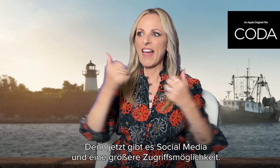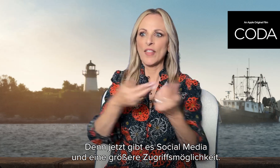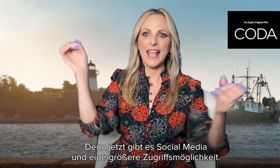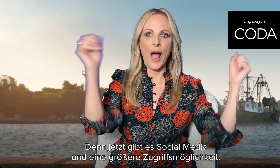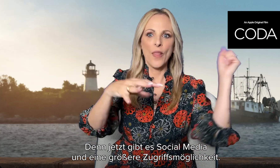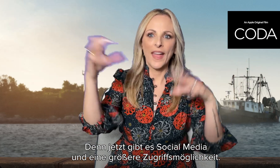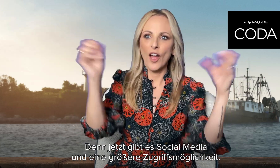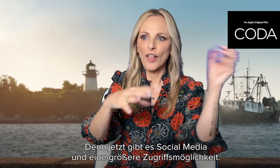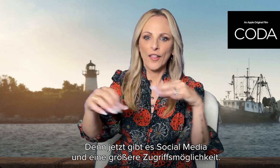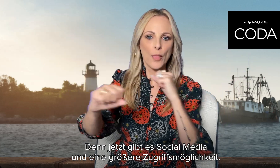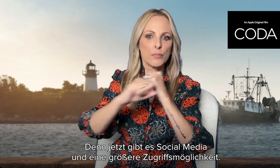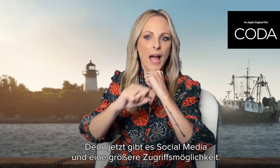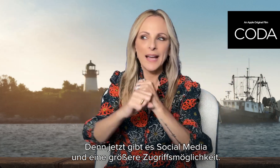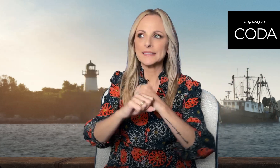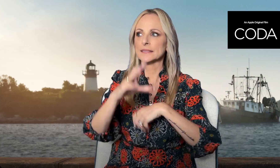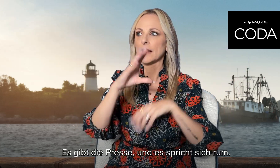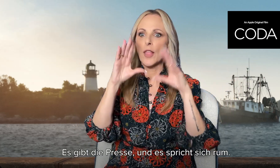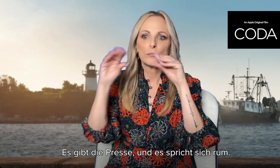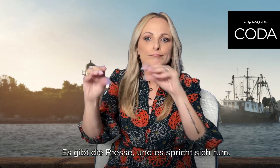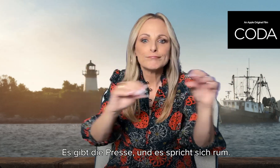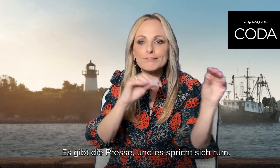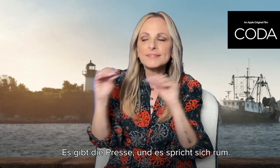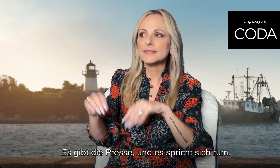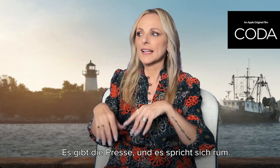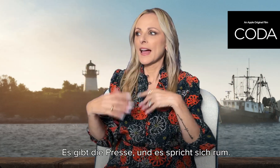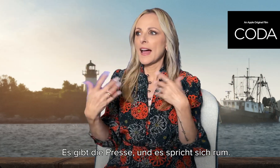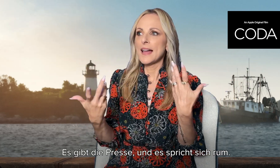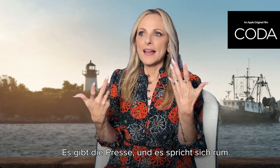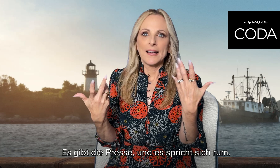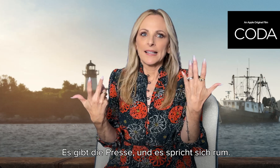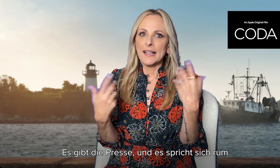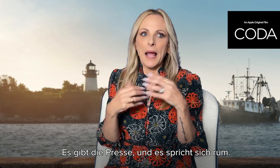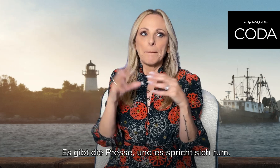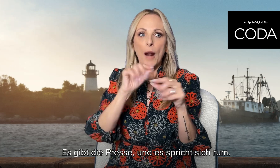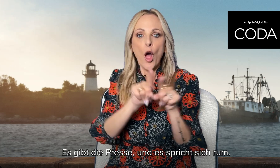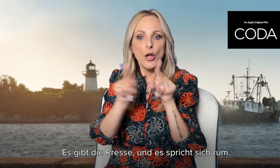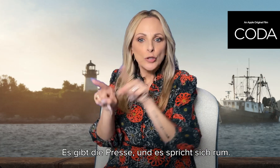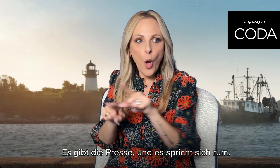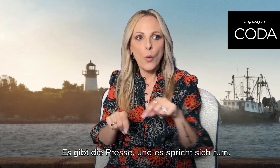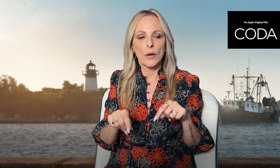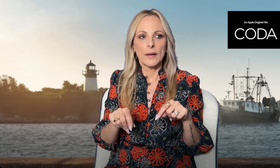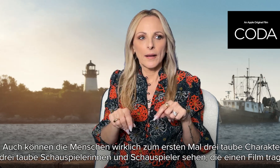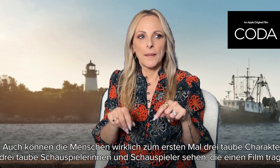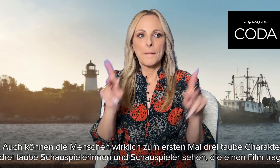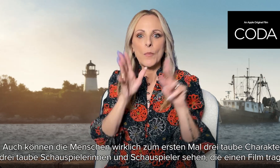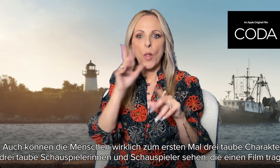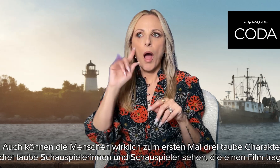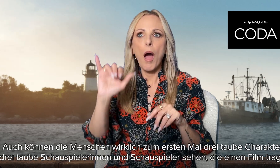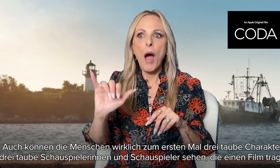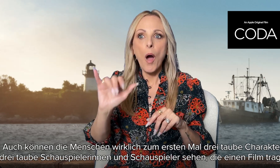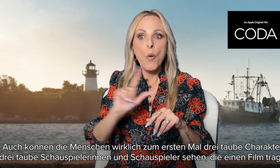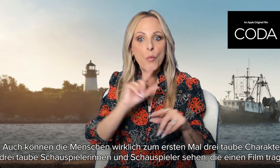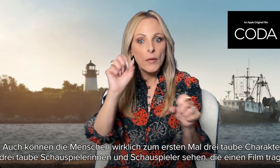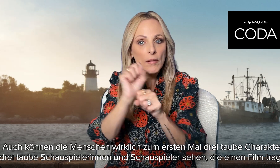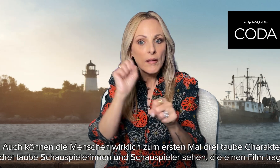media, because we have greater access, because of what's out there, the press, the chatter. I think also